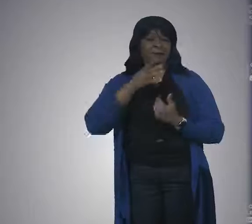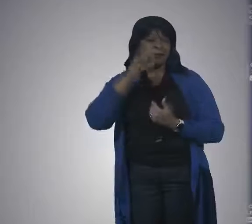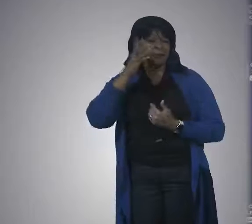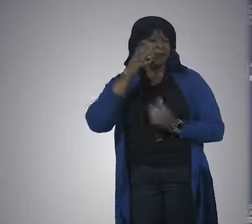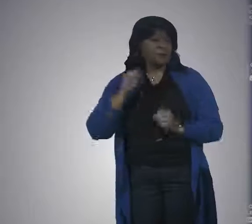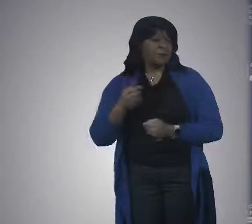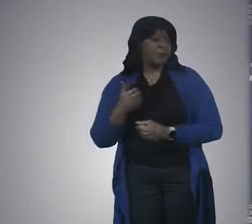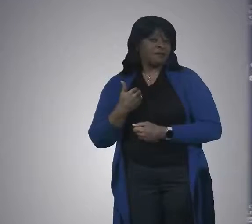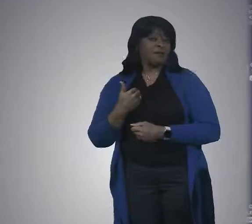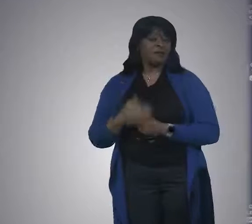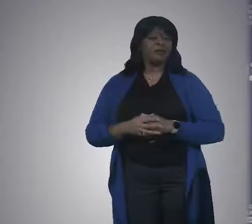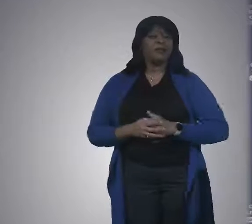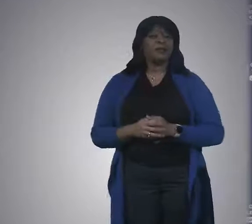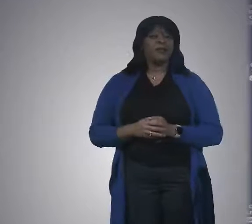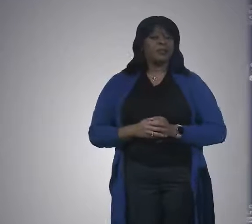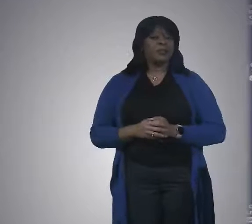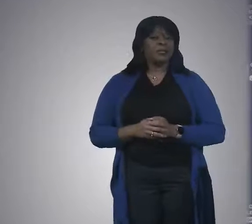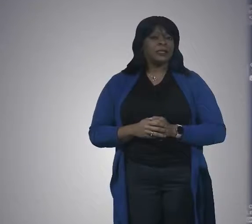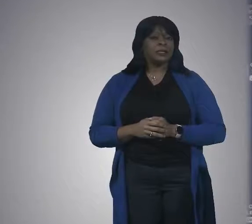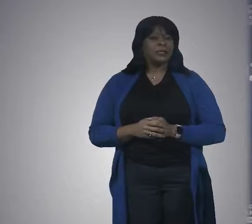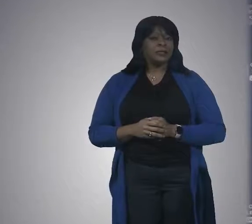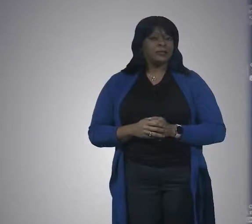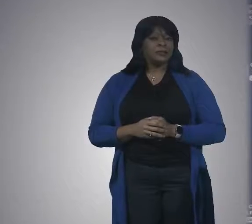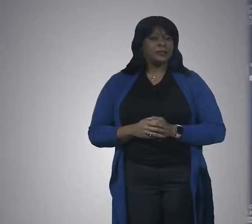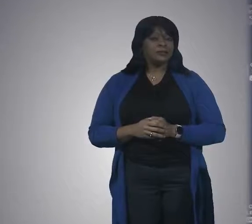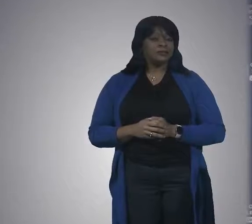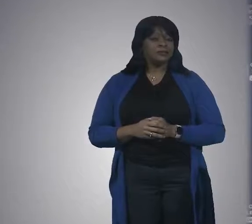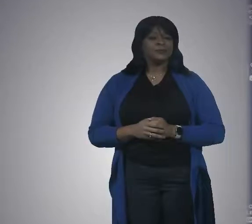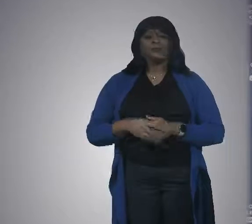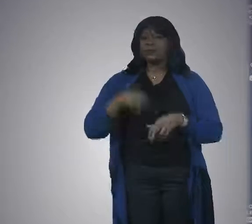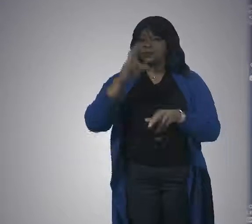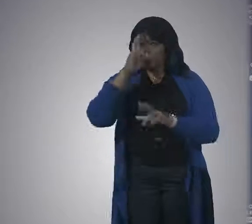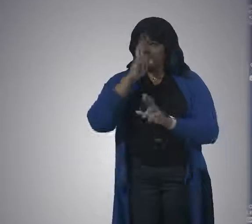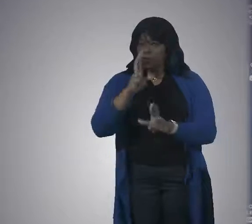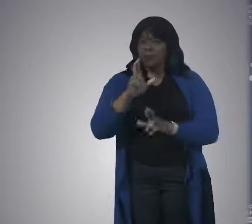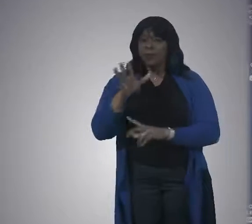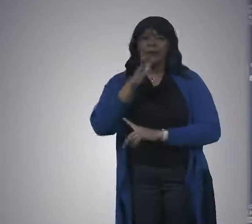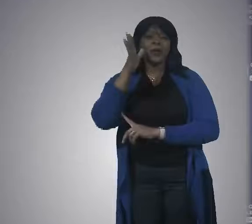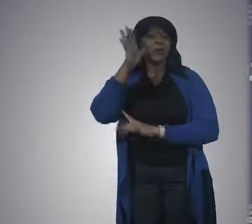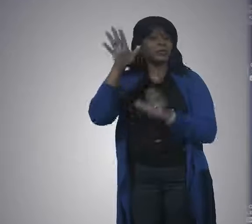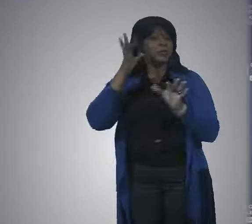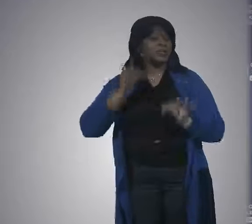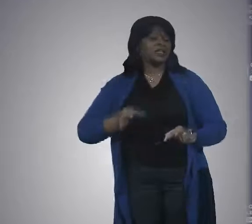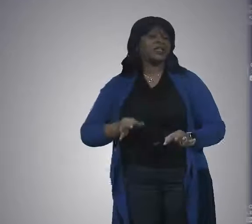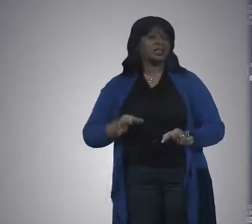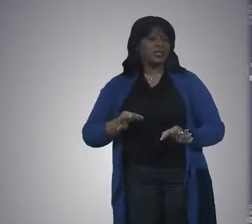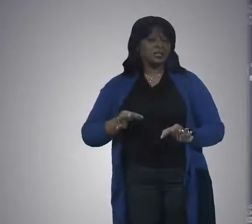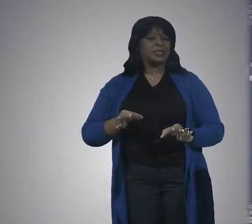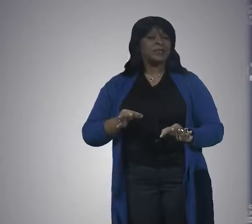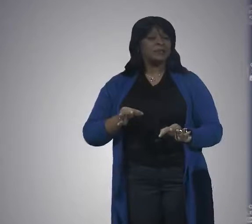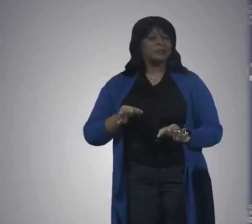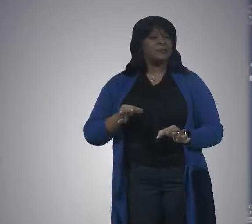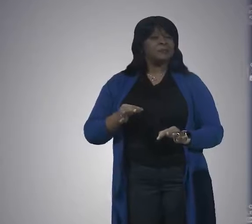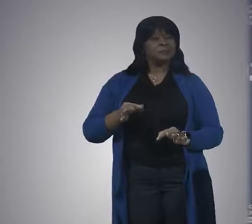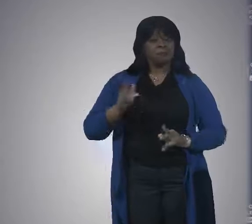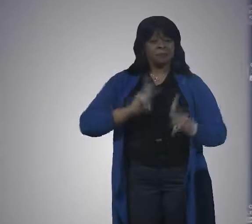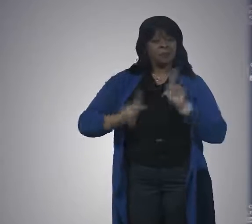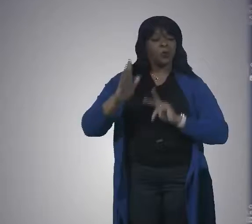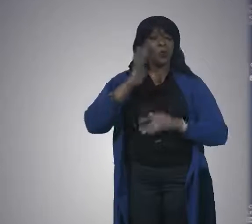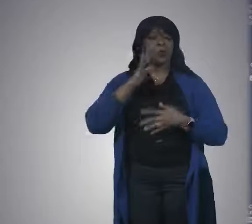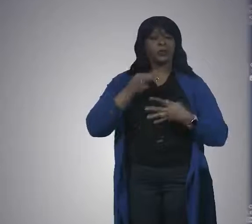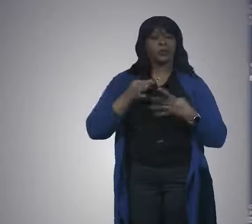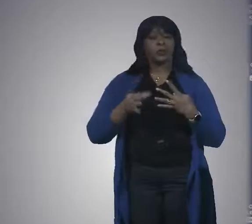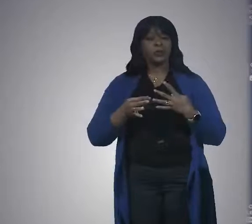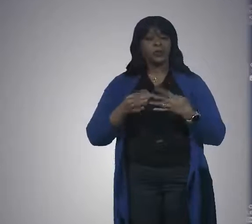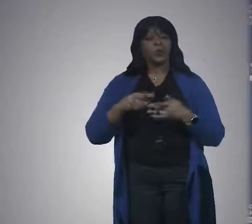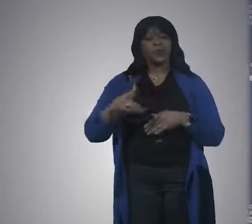may have, and respect their decisions. And I think people will choose